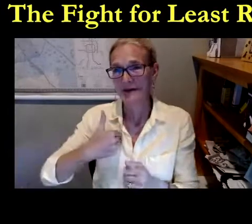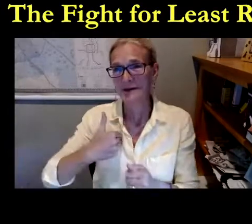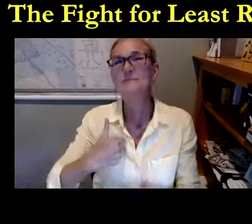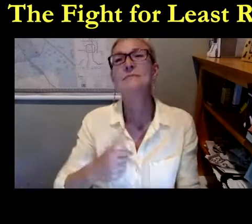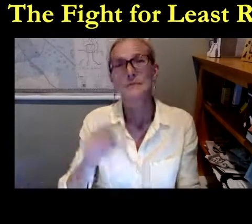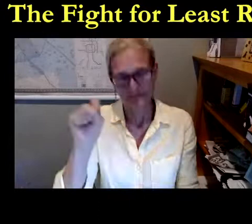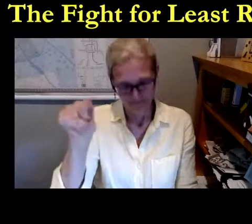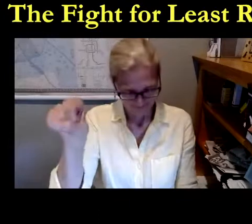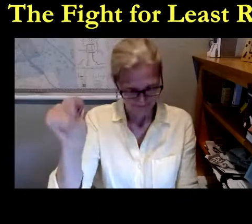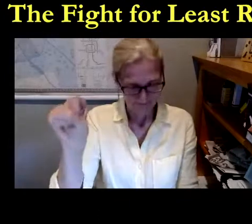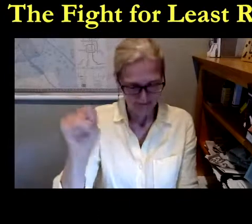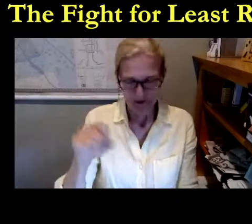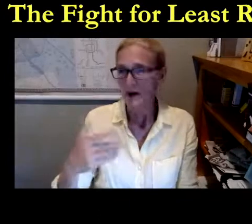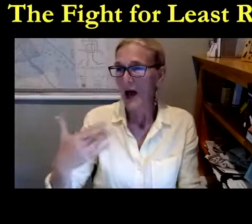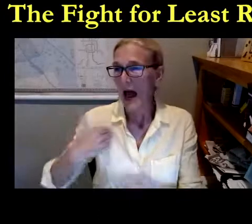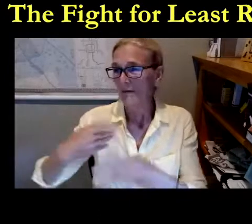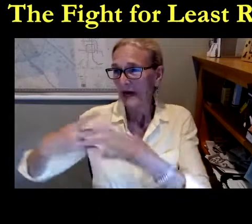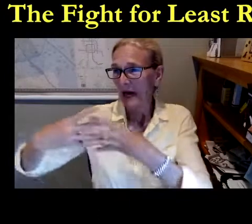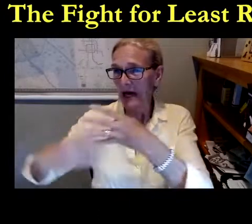It's heartbreaking.